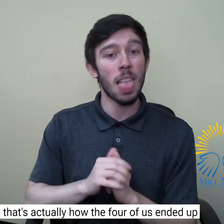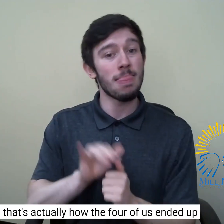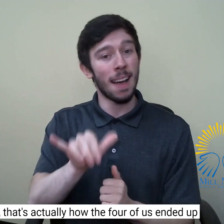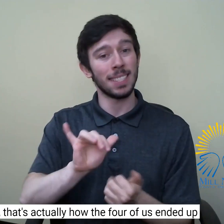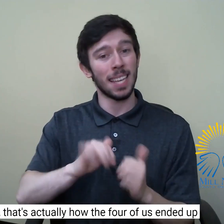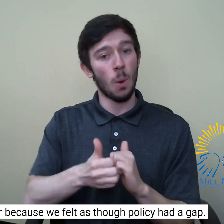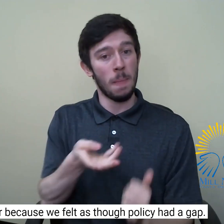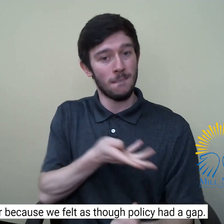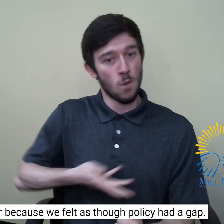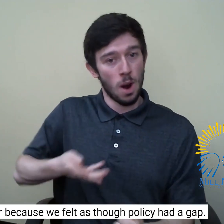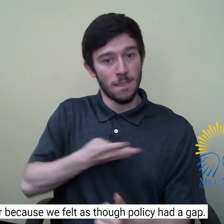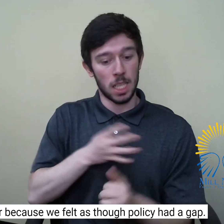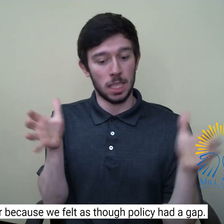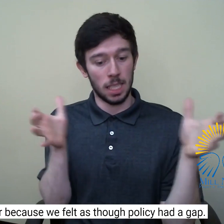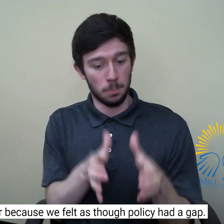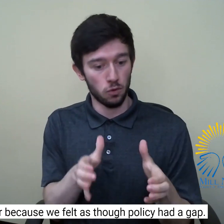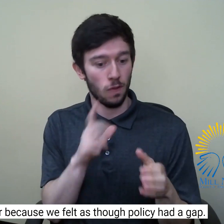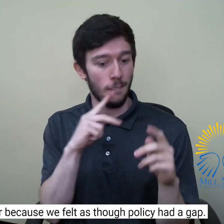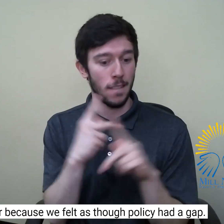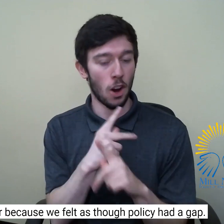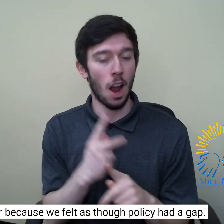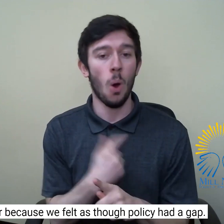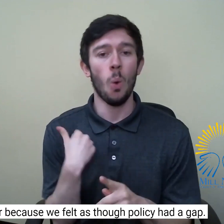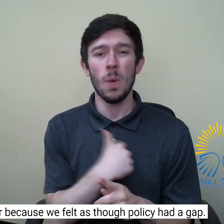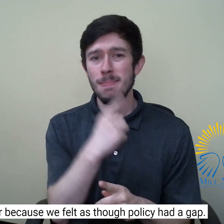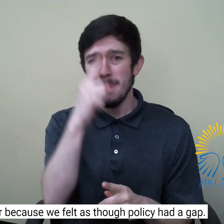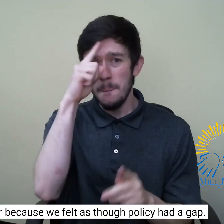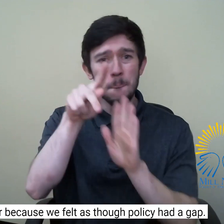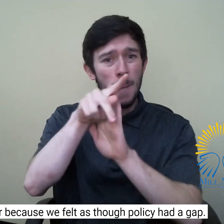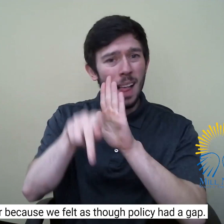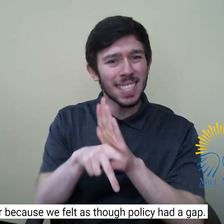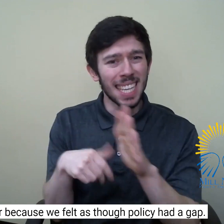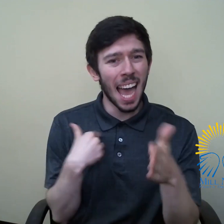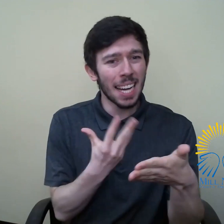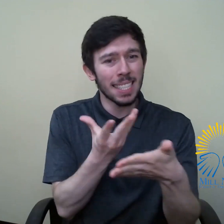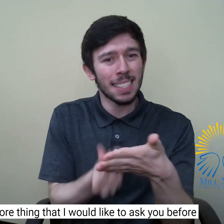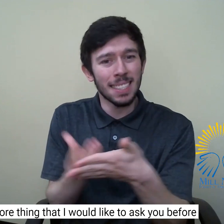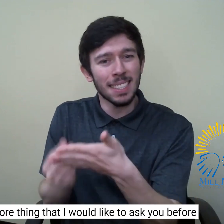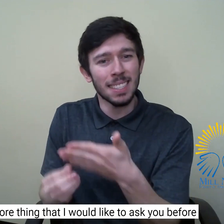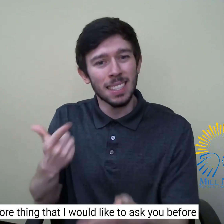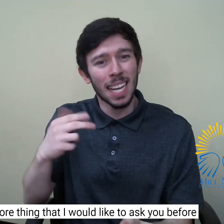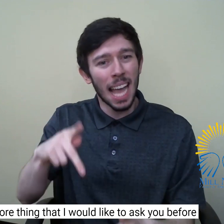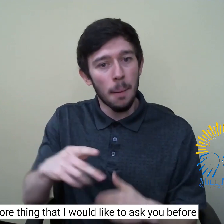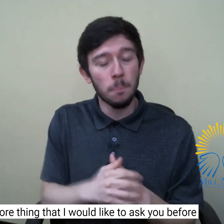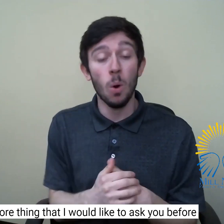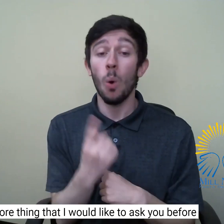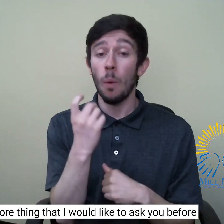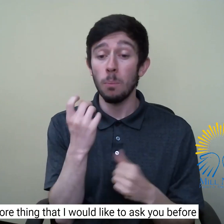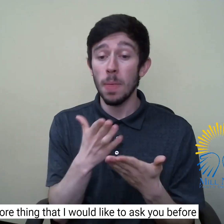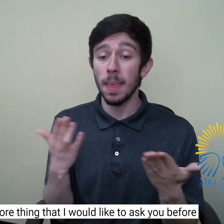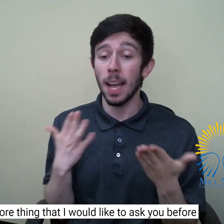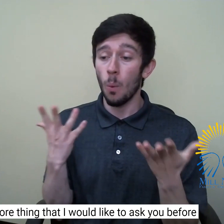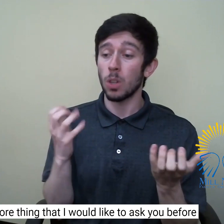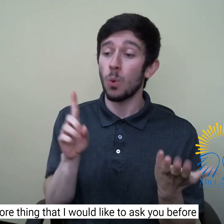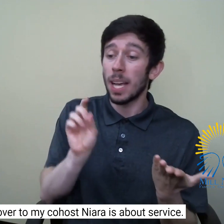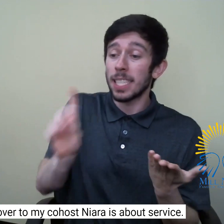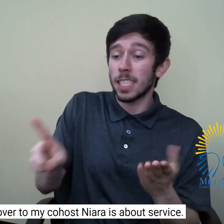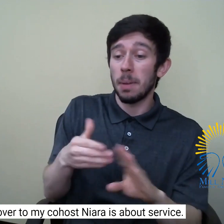us ended up coming together, because we felt as though policy had a gap. And so one more thing that I would like to ask you before handing it over to